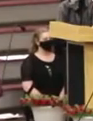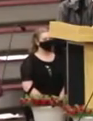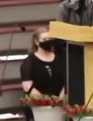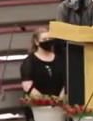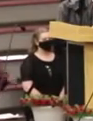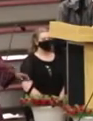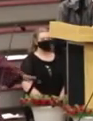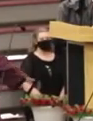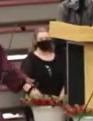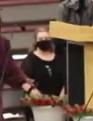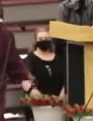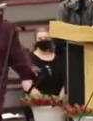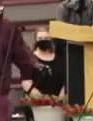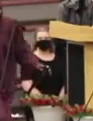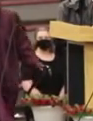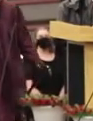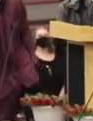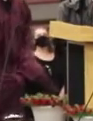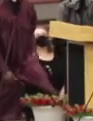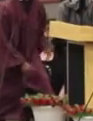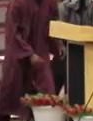Xavier Bryant Brown.